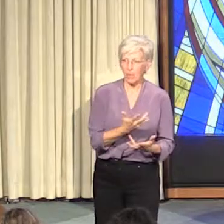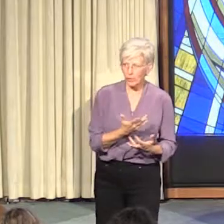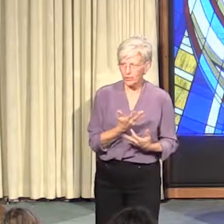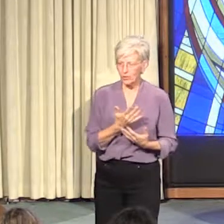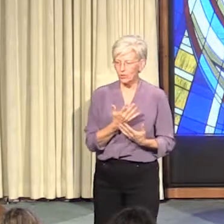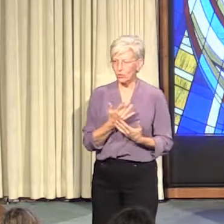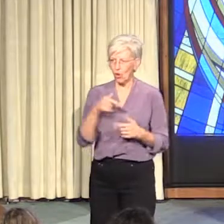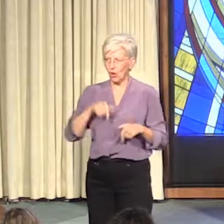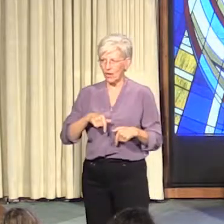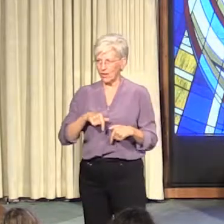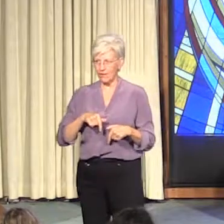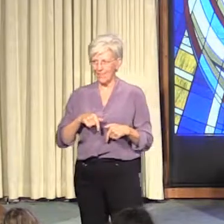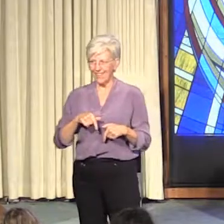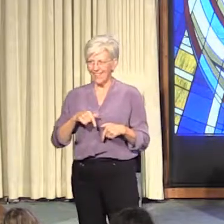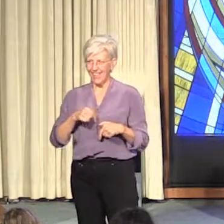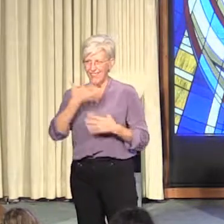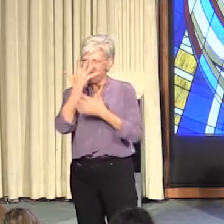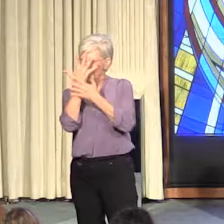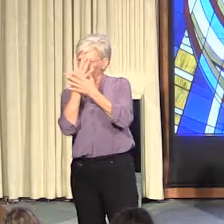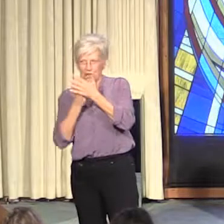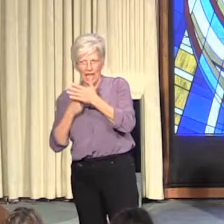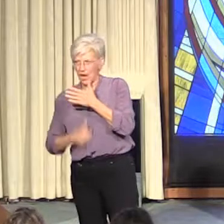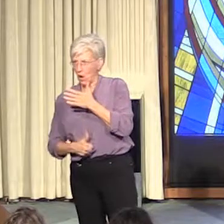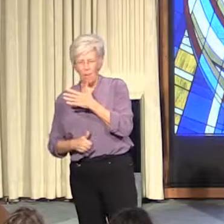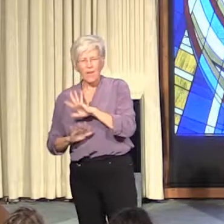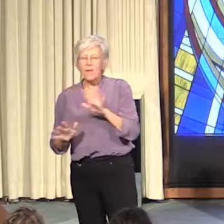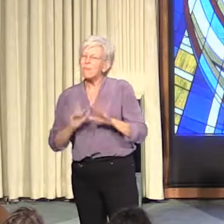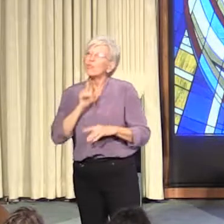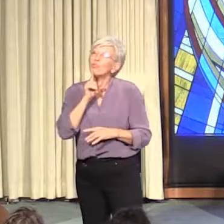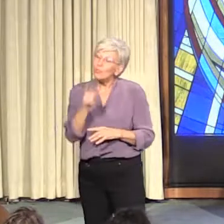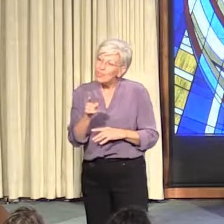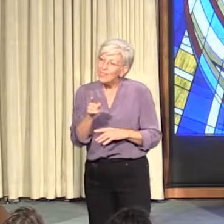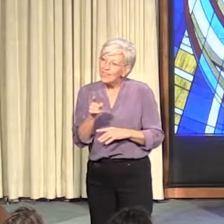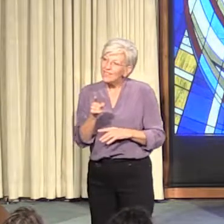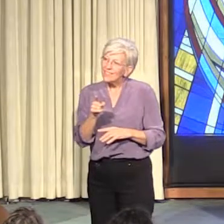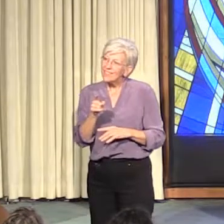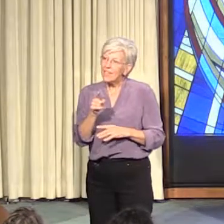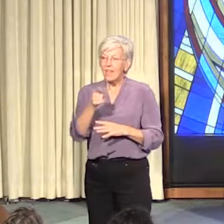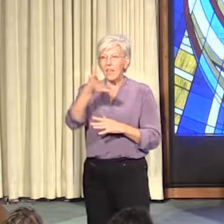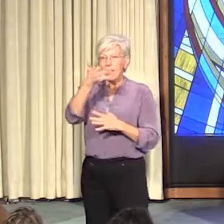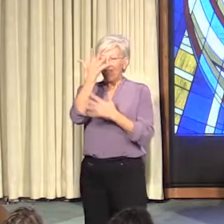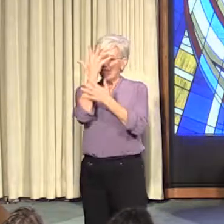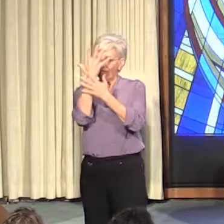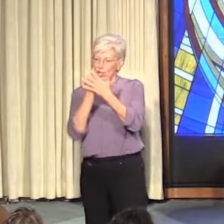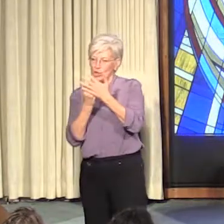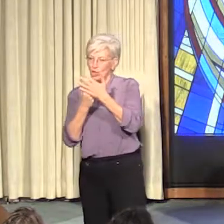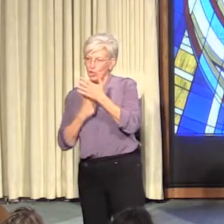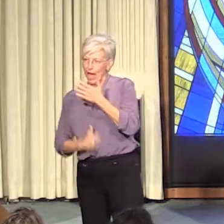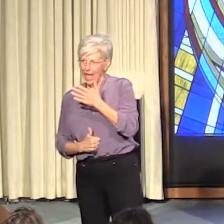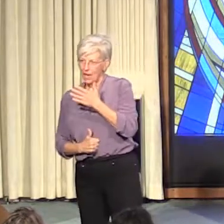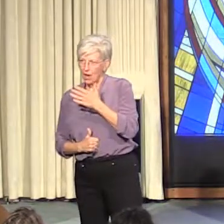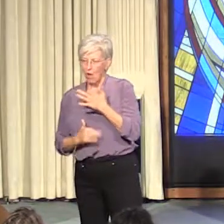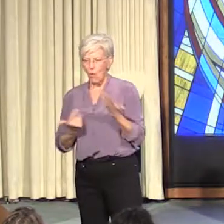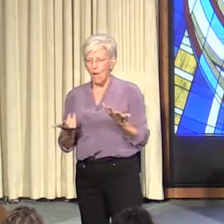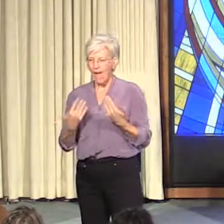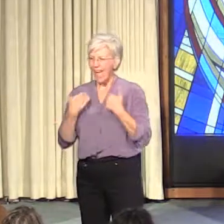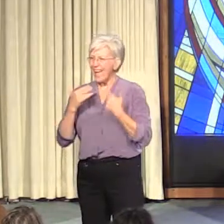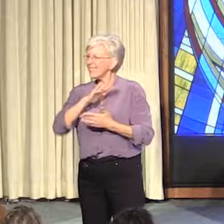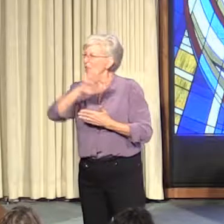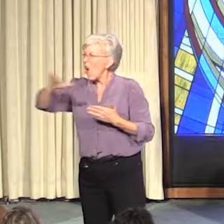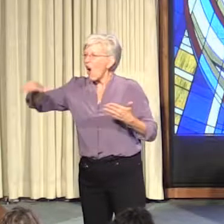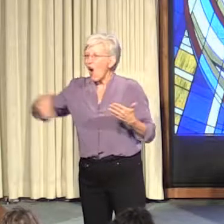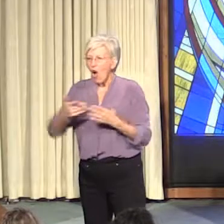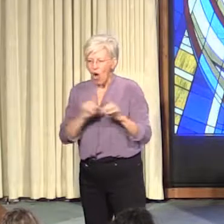But the truth about the shadow is this: it contains all of those parts of our personality, all of those parts of our divine